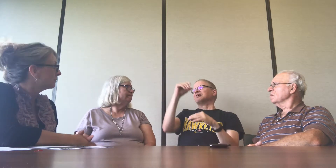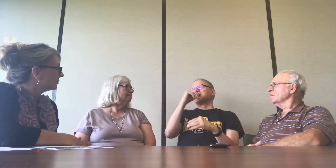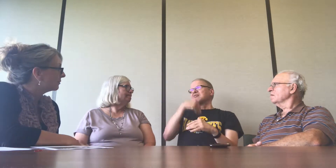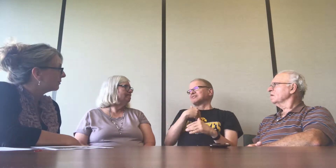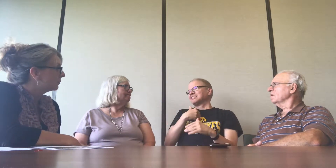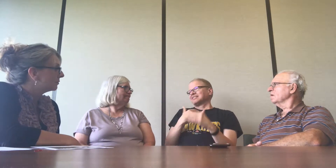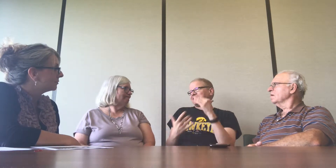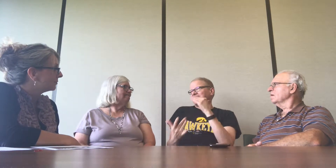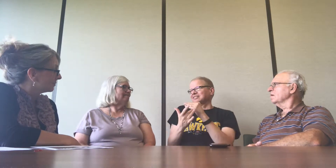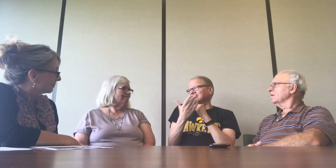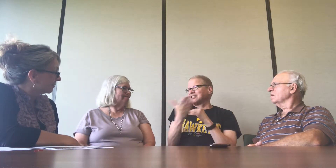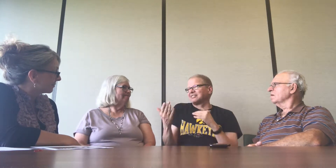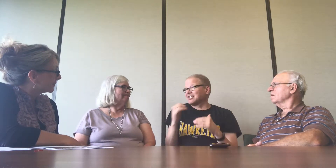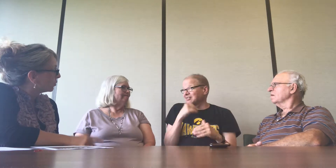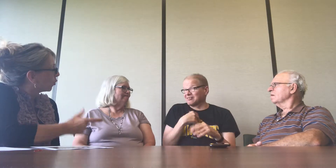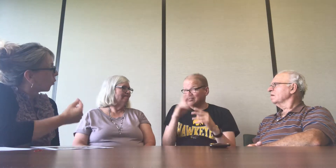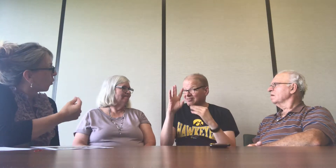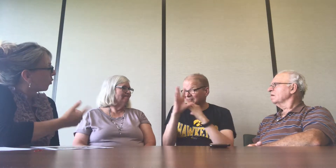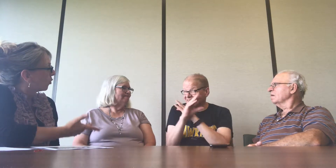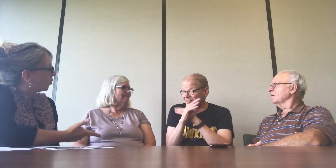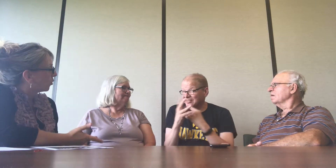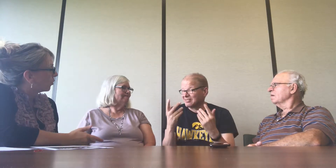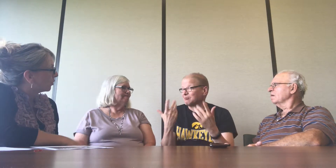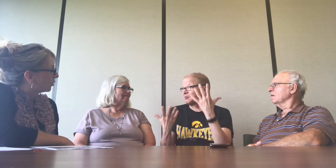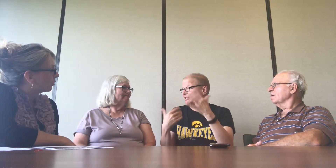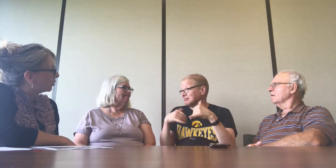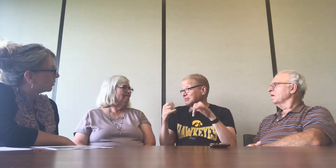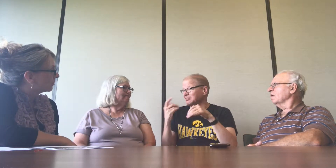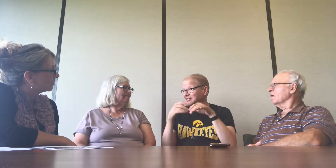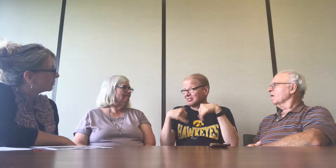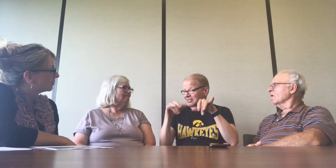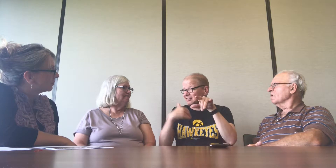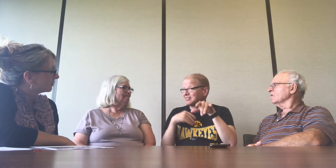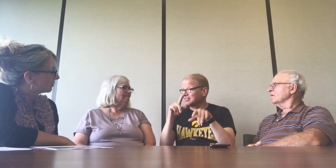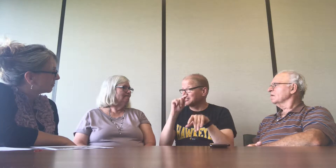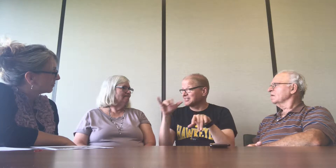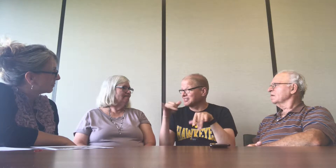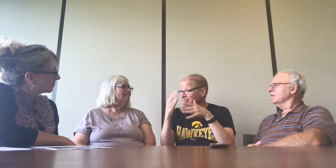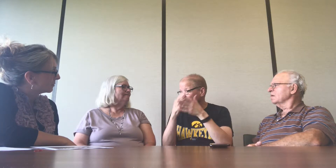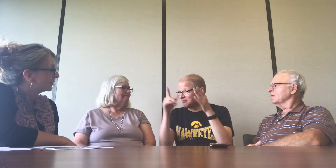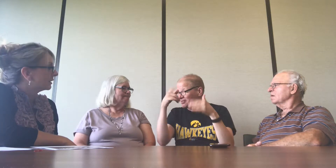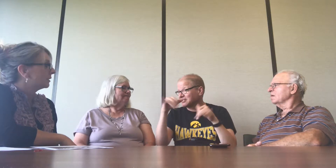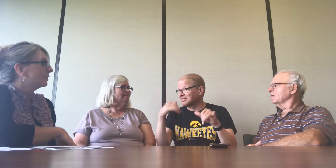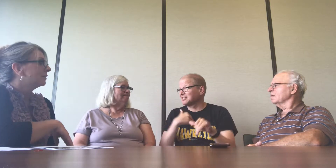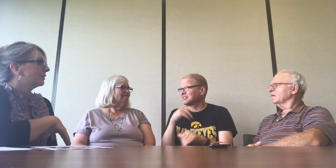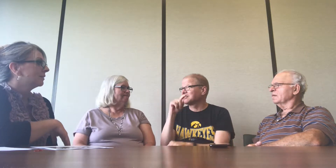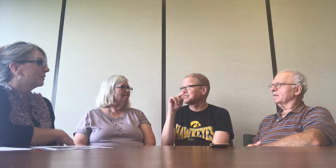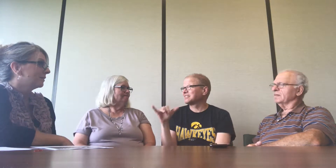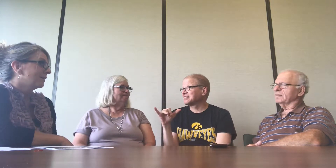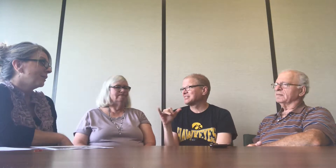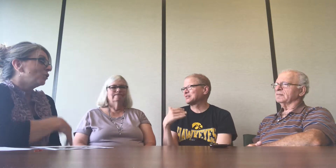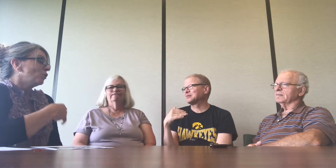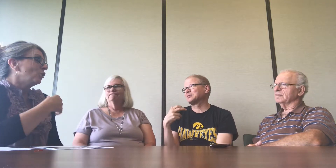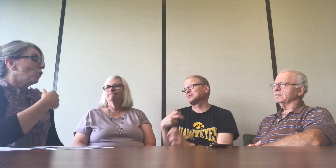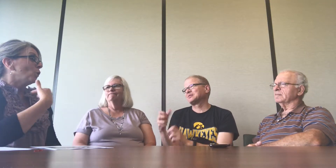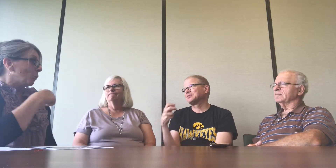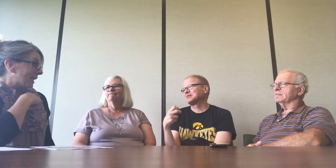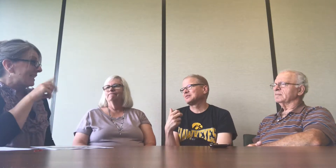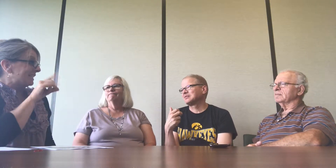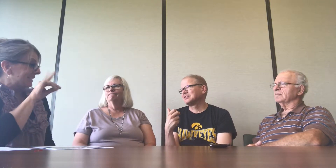Facebook. Albert, that's good, but a lot of deaf elders do not have newer technology. Some of them do not